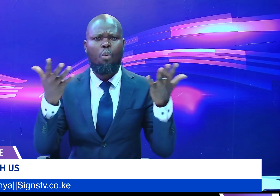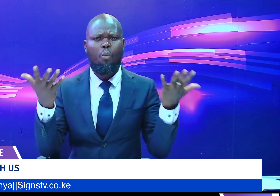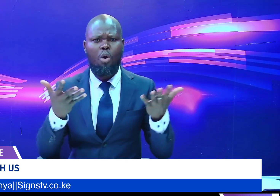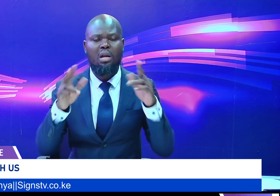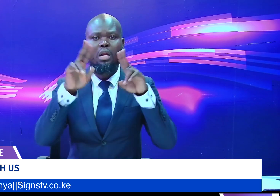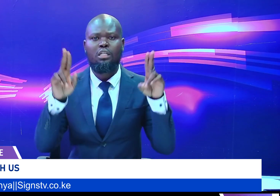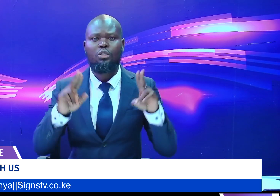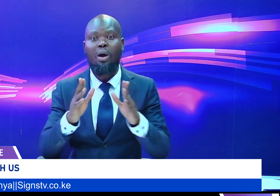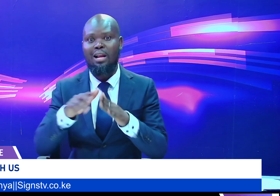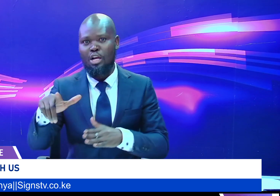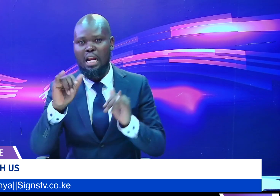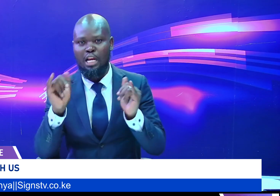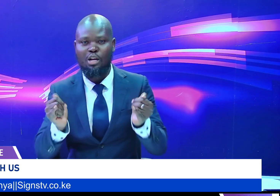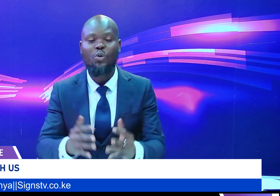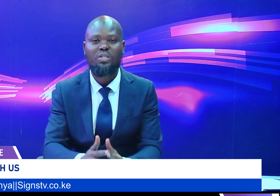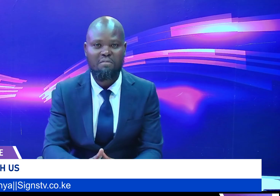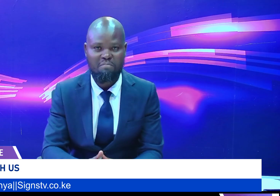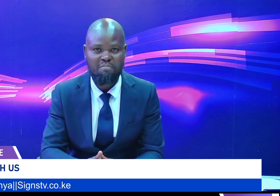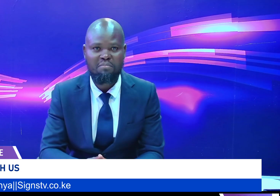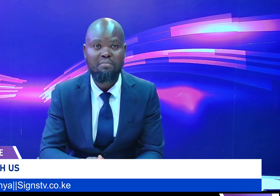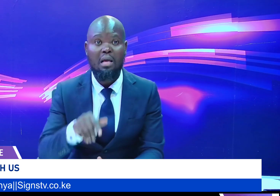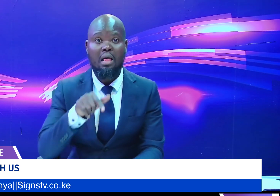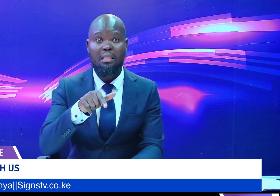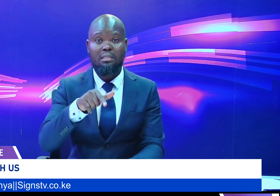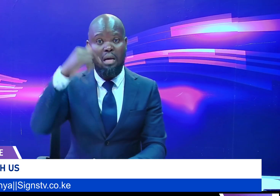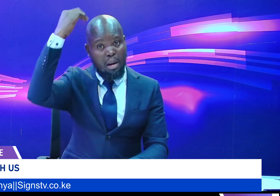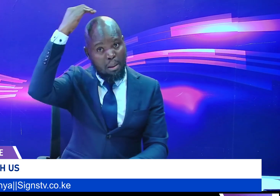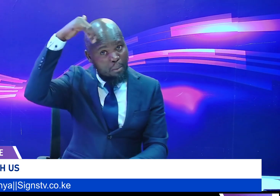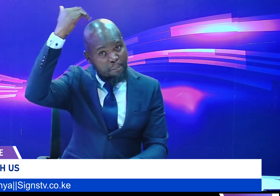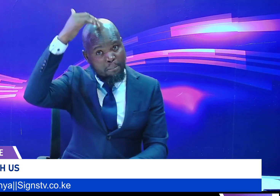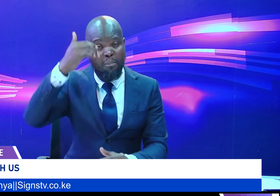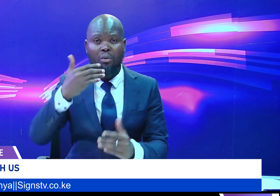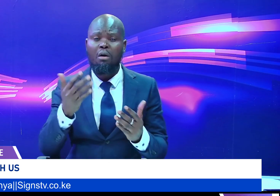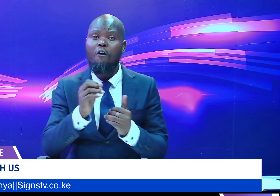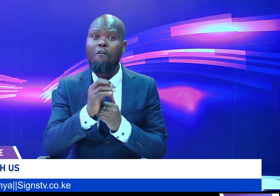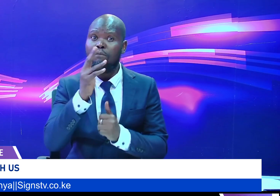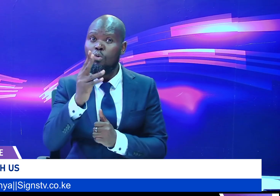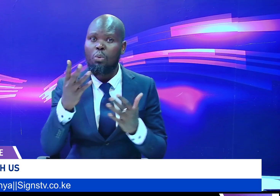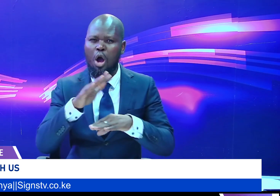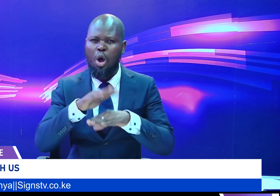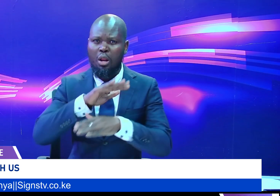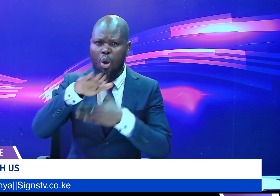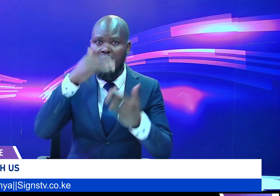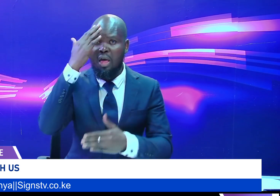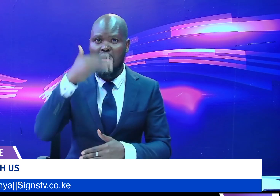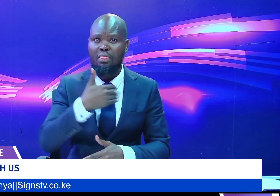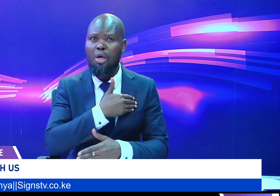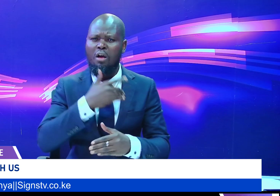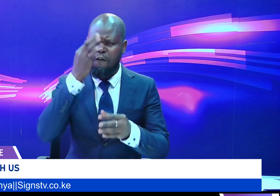interpreter is Philip Omondi. Let's begin with international news. Pope Leo XIV has called on